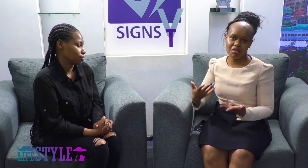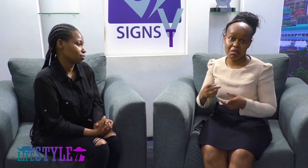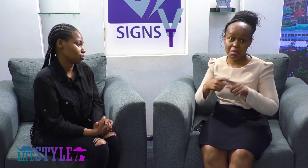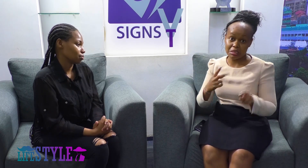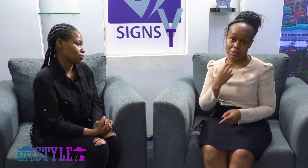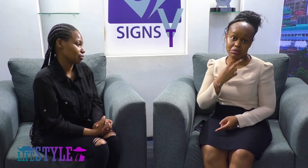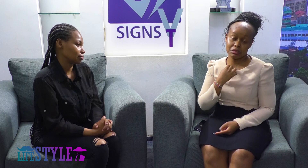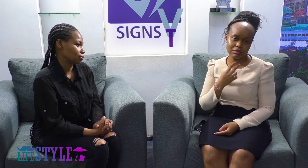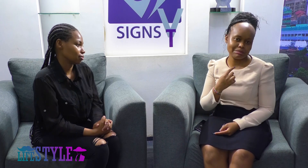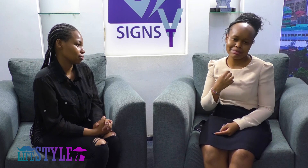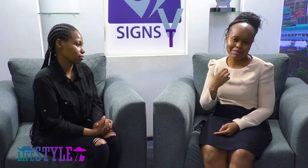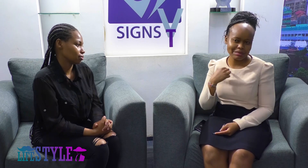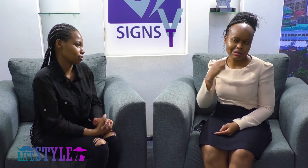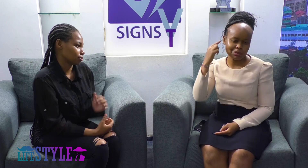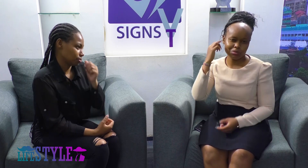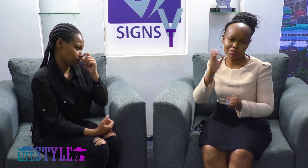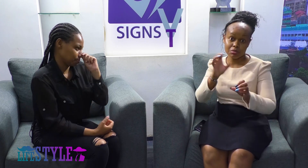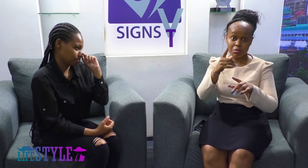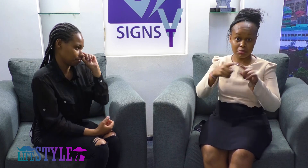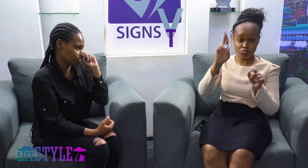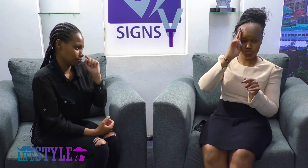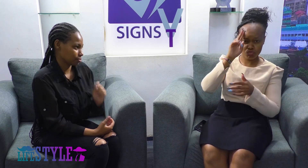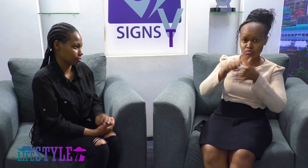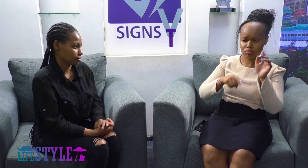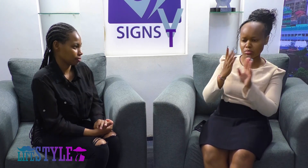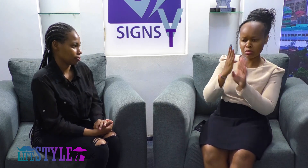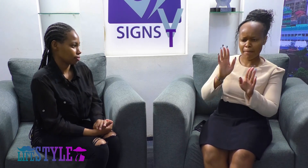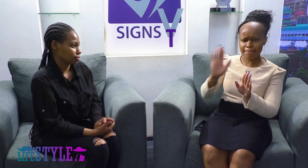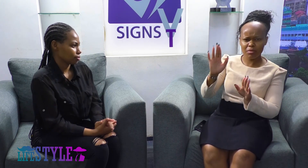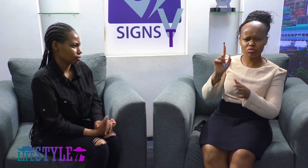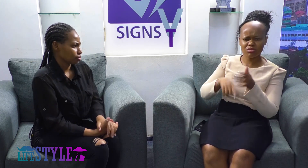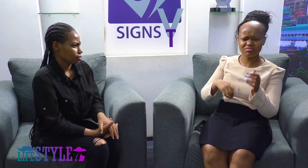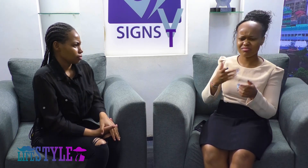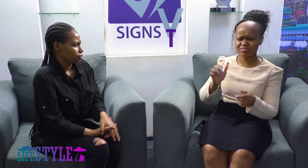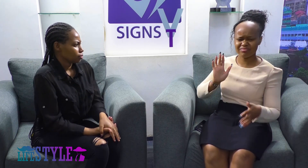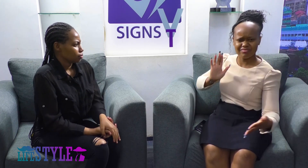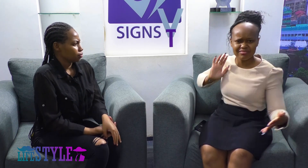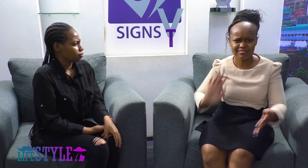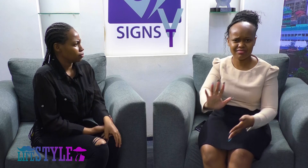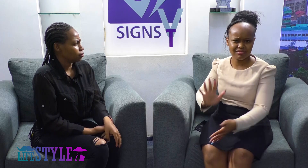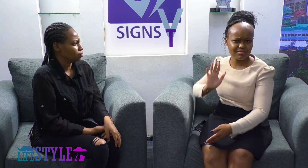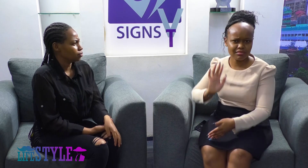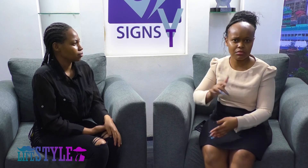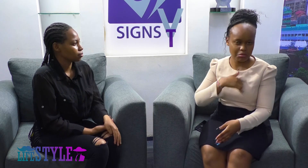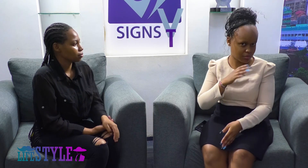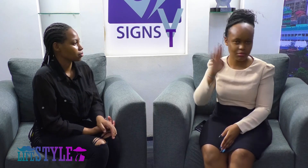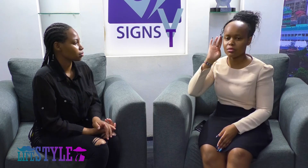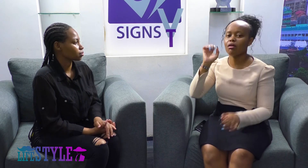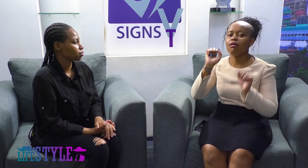So if I want maybe a motorbike, a motorcycle for my transportation, I'll just I will just